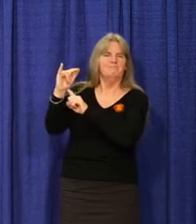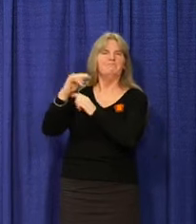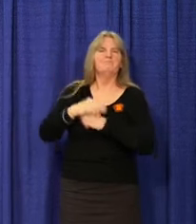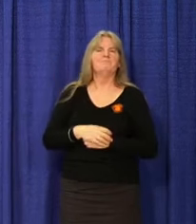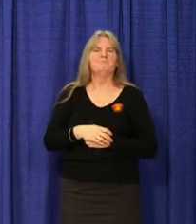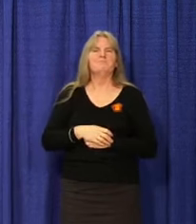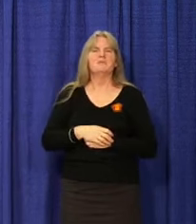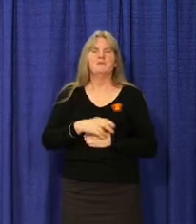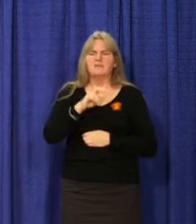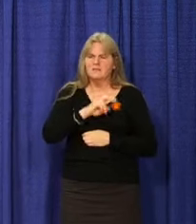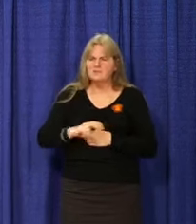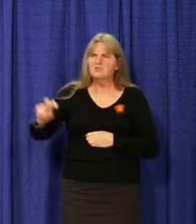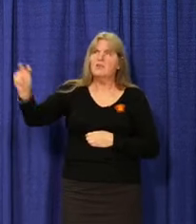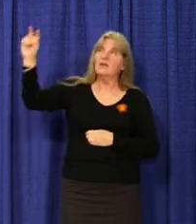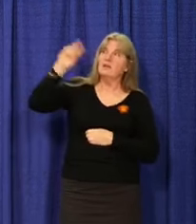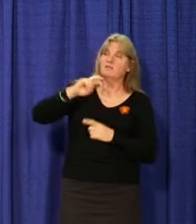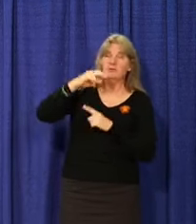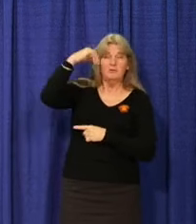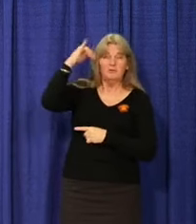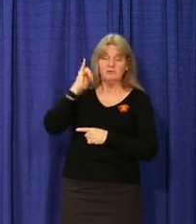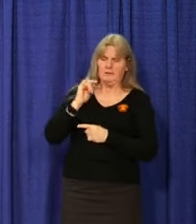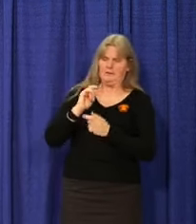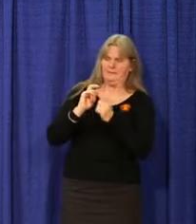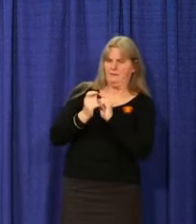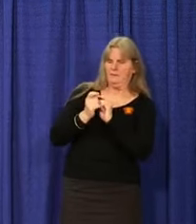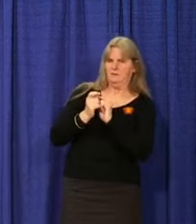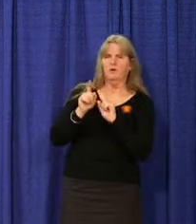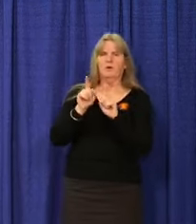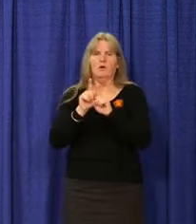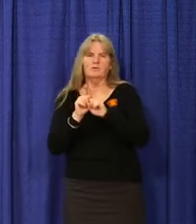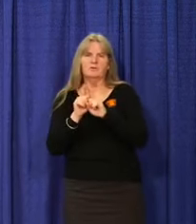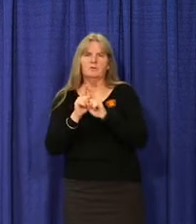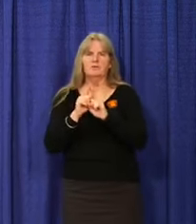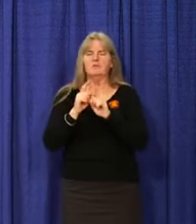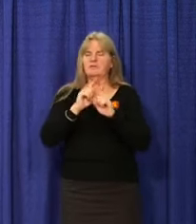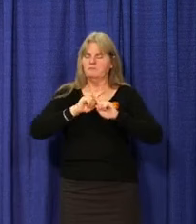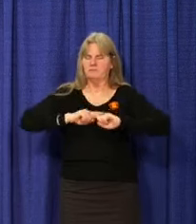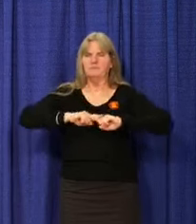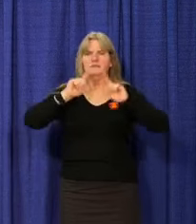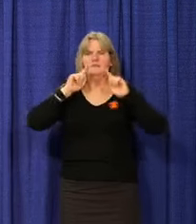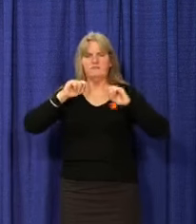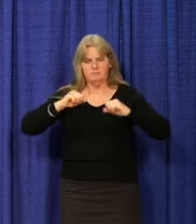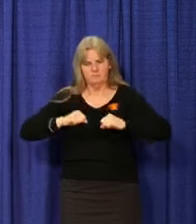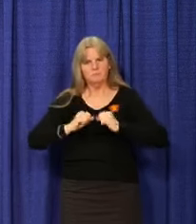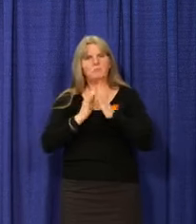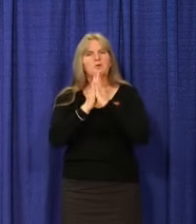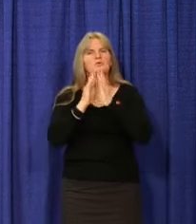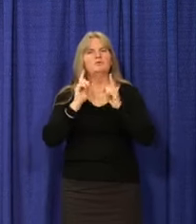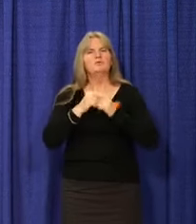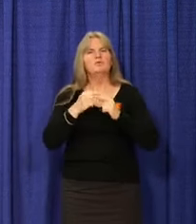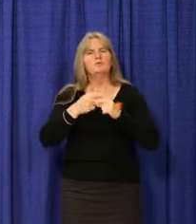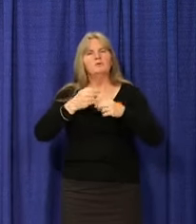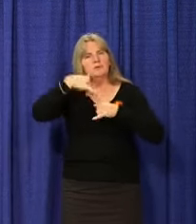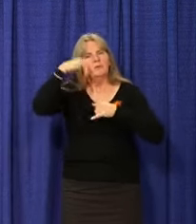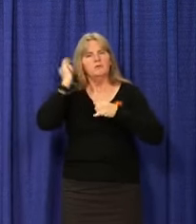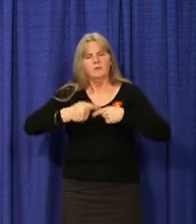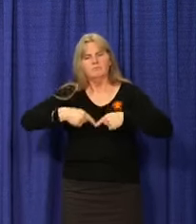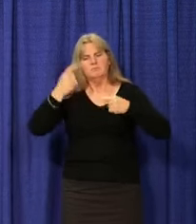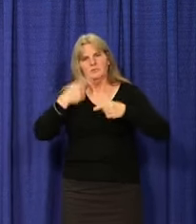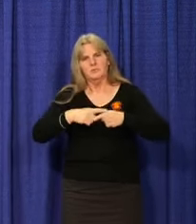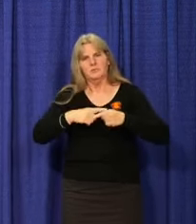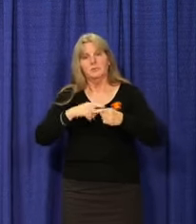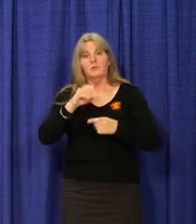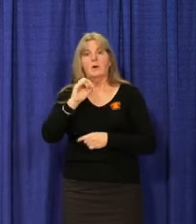As travel patterns into the territory change, we are also adapting our approach to Yukon's borders. Starting tomorrow,